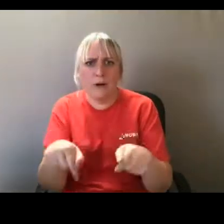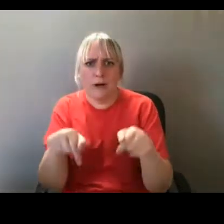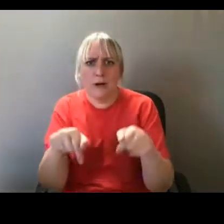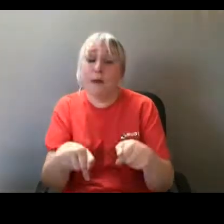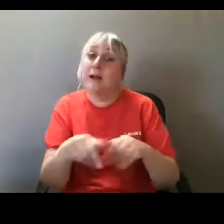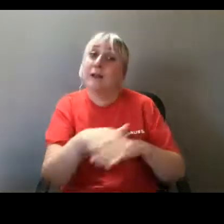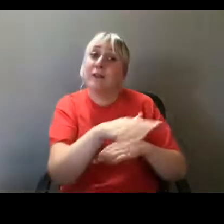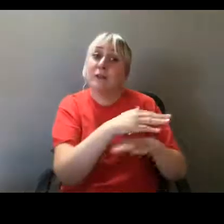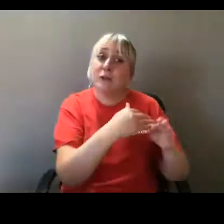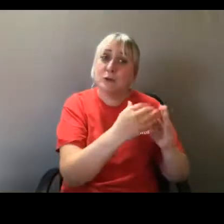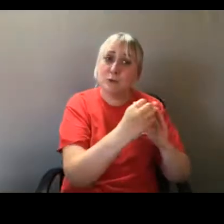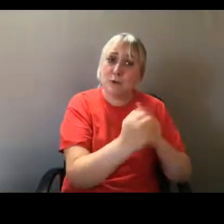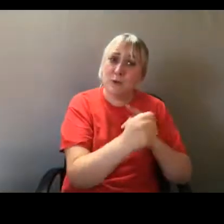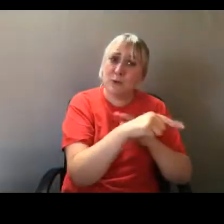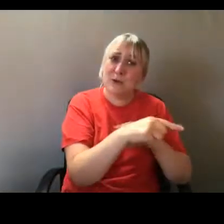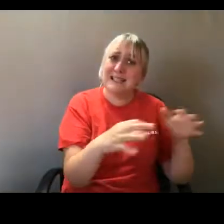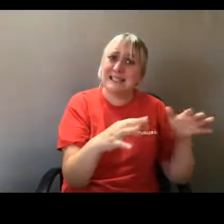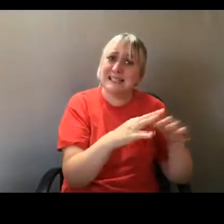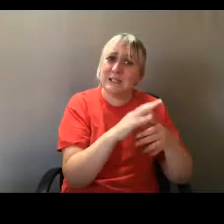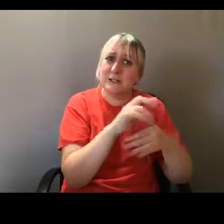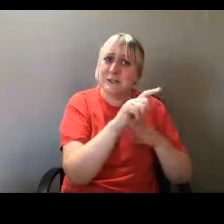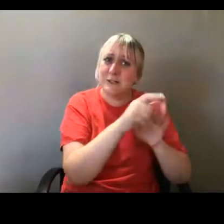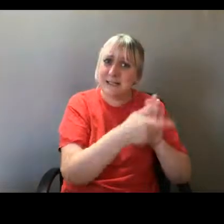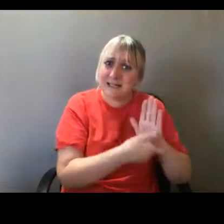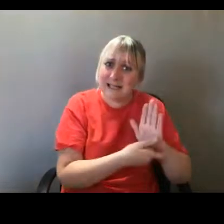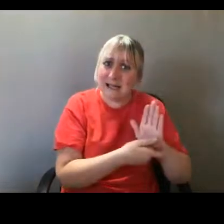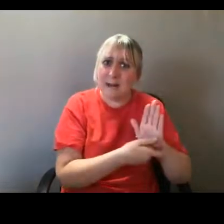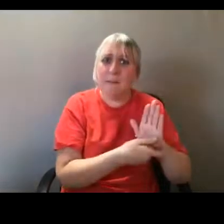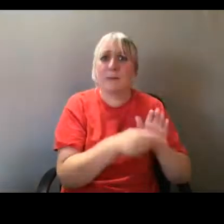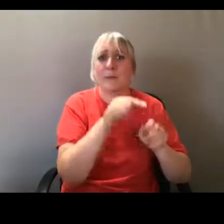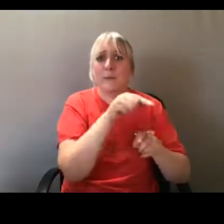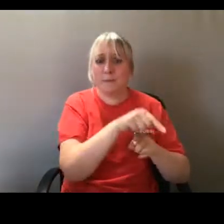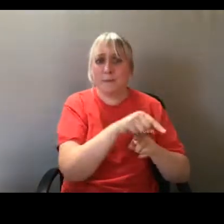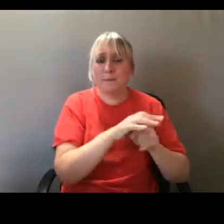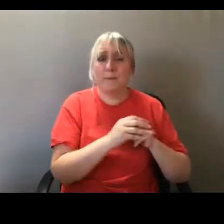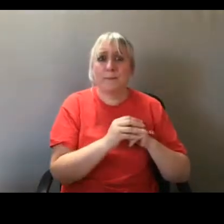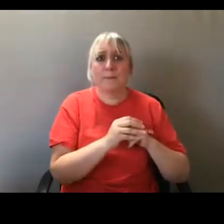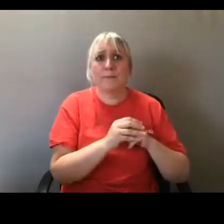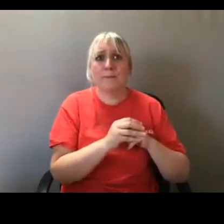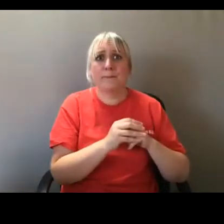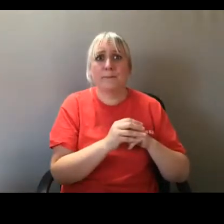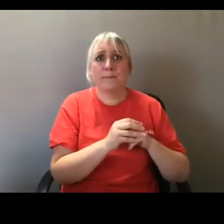explores disablement and disablism